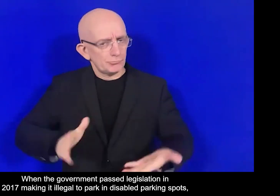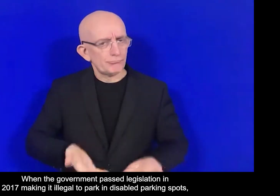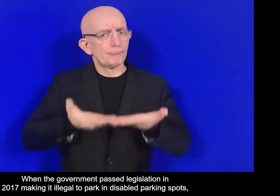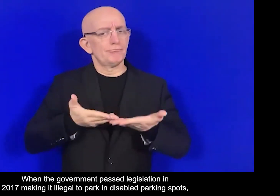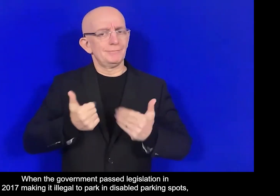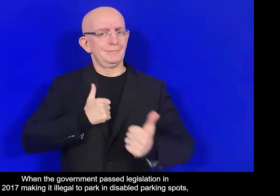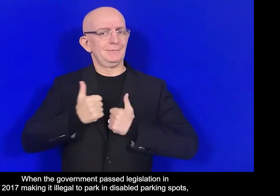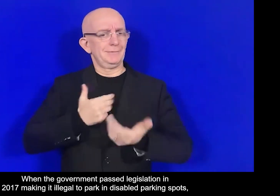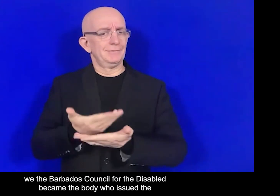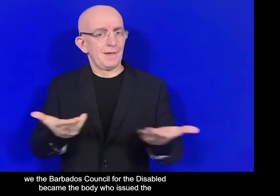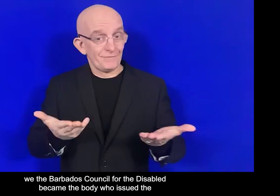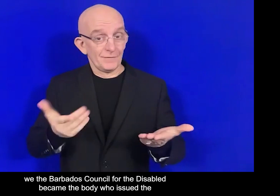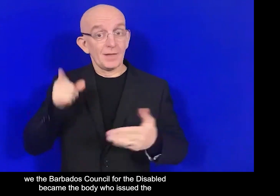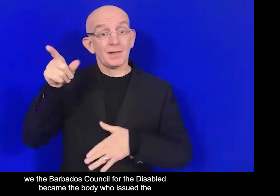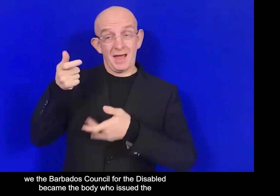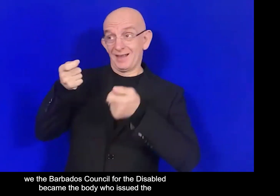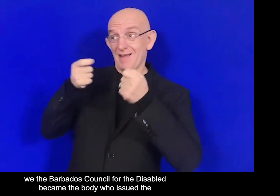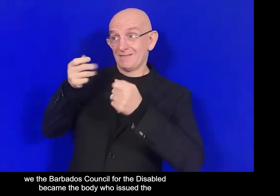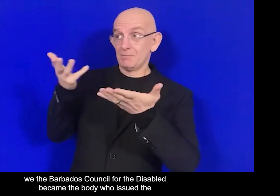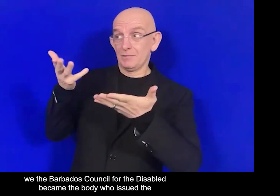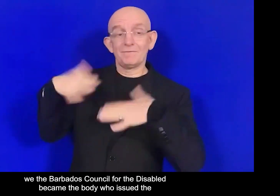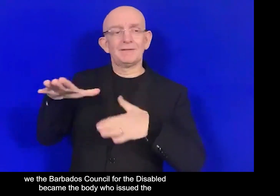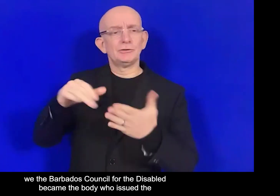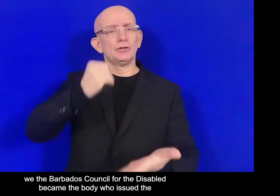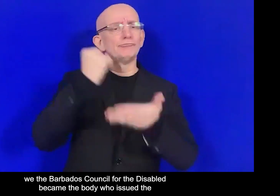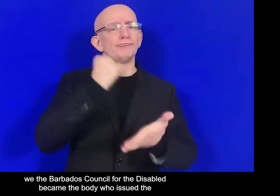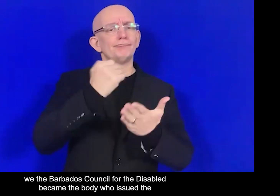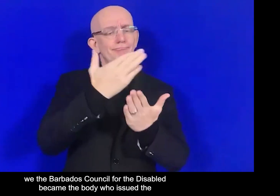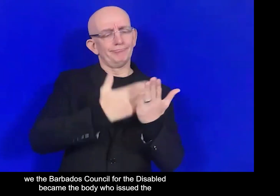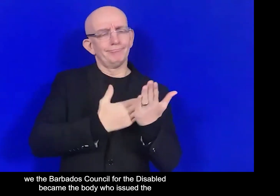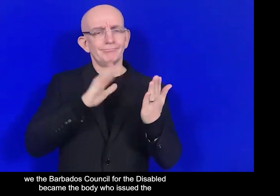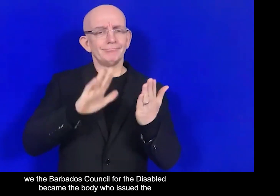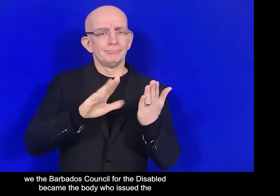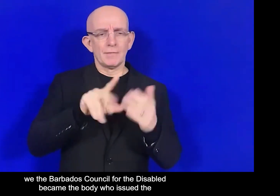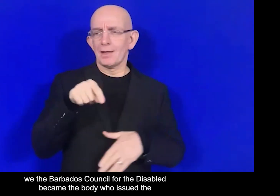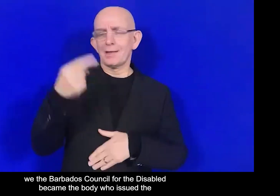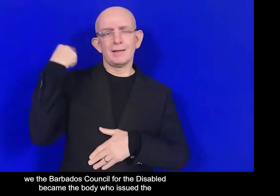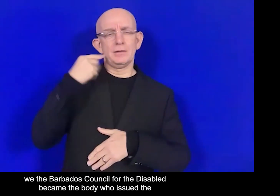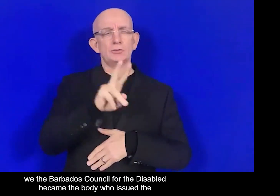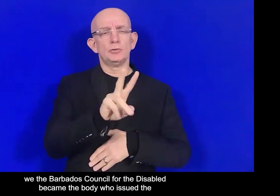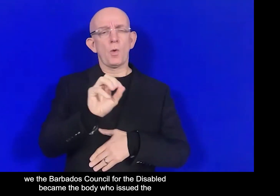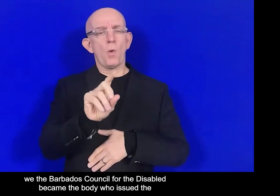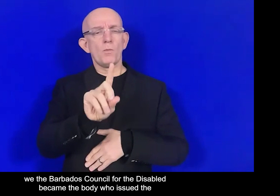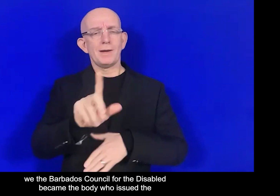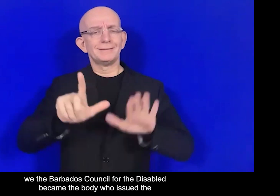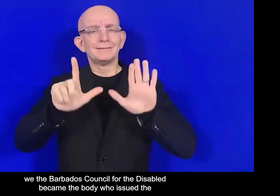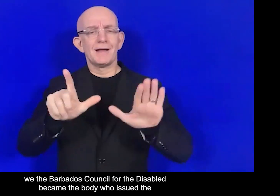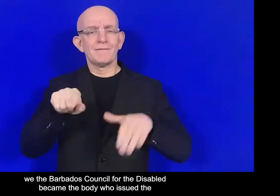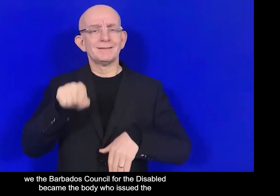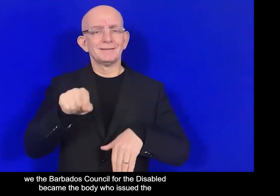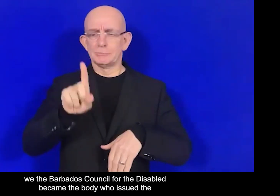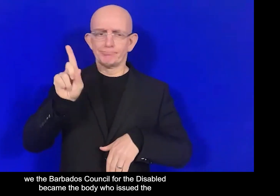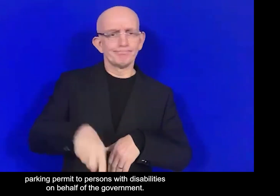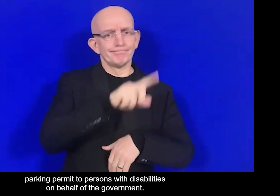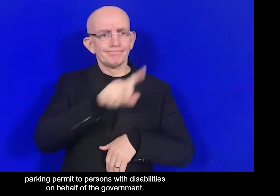disabled parking spots, we, the Barbados Council for the Disabled, became the body who